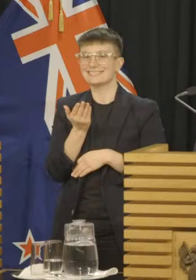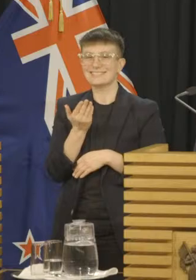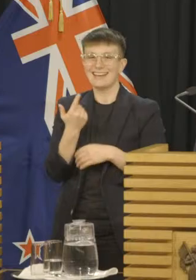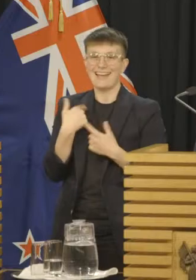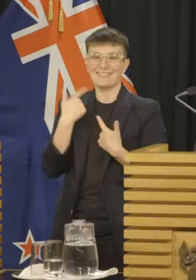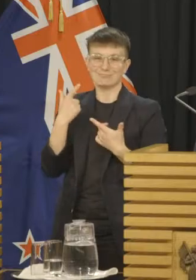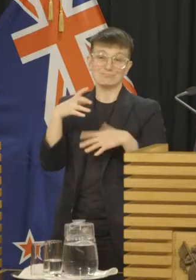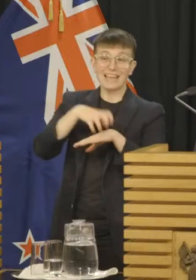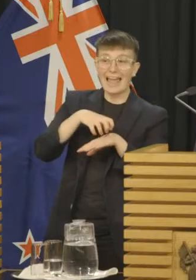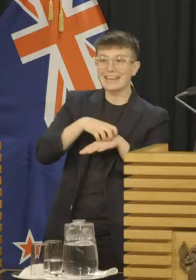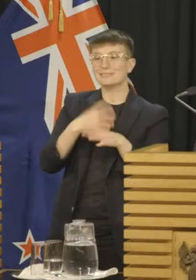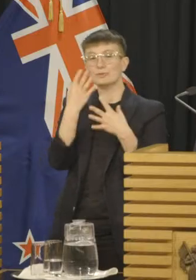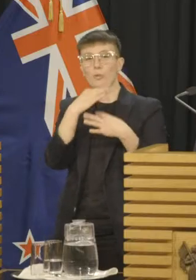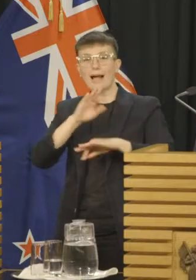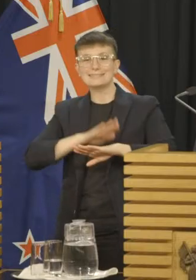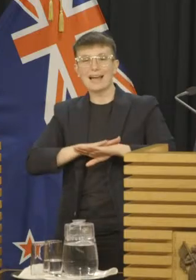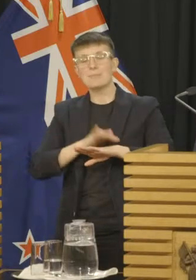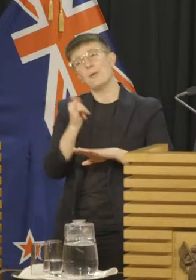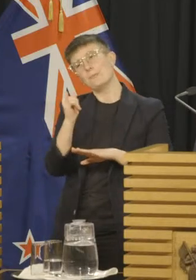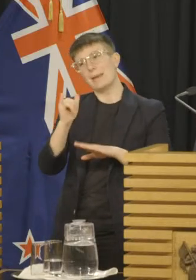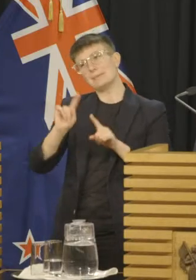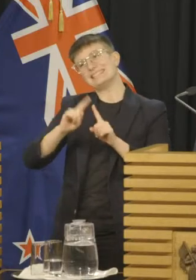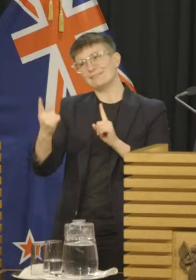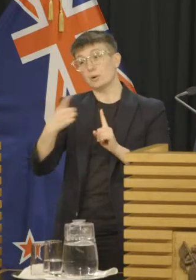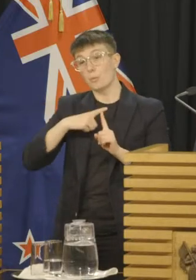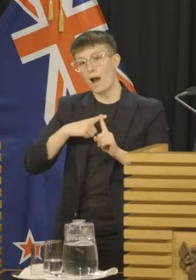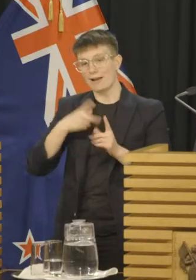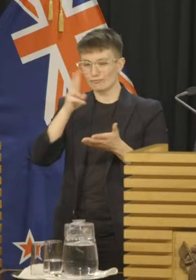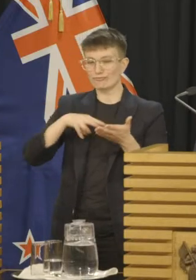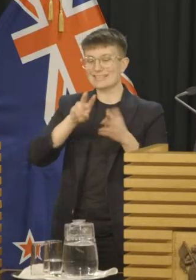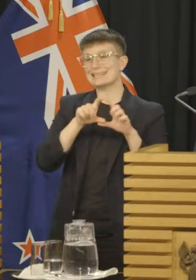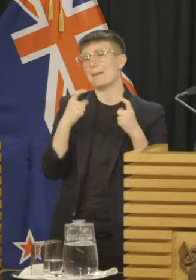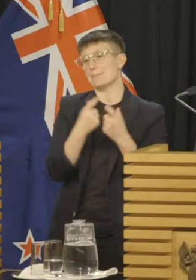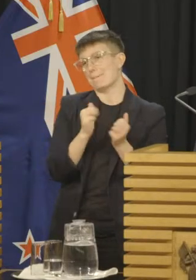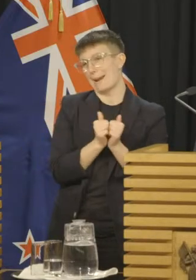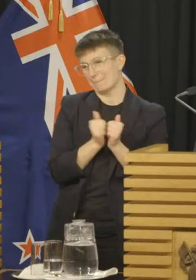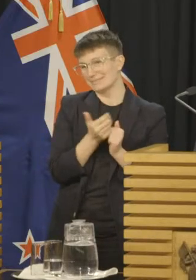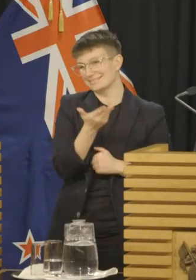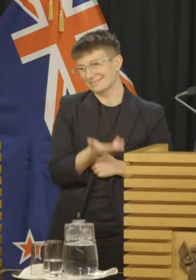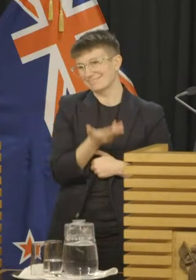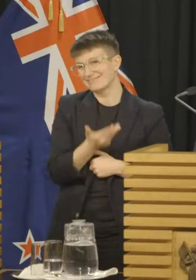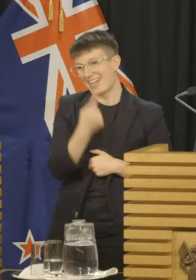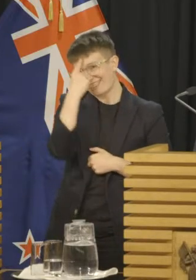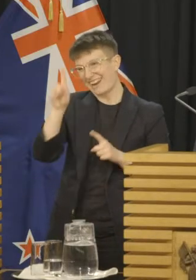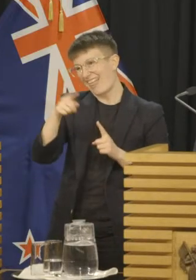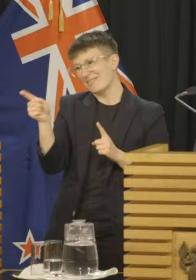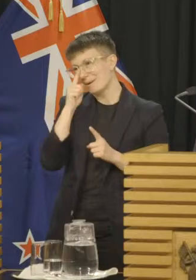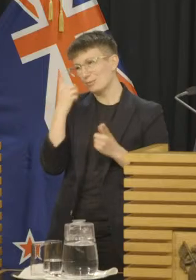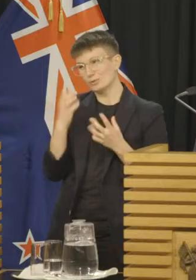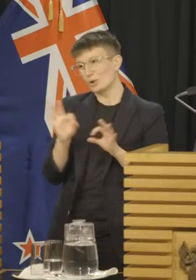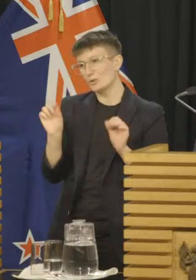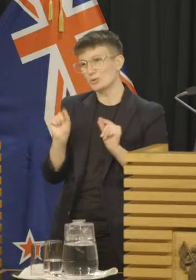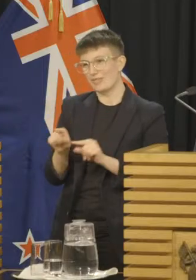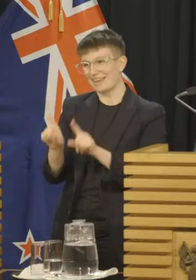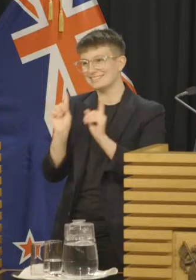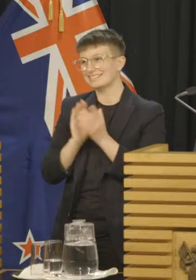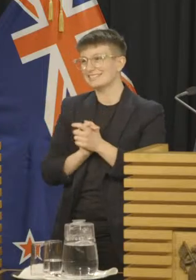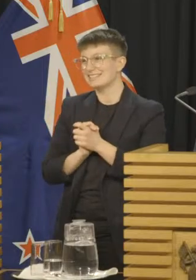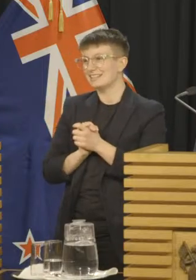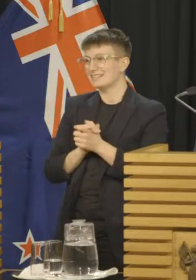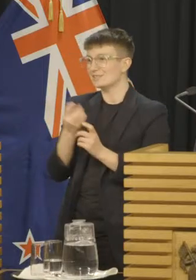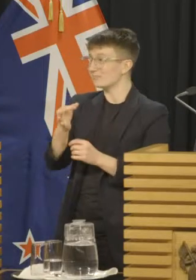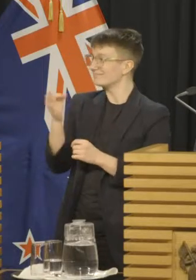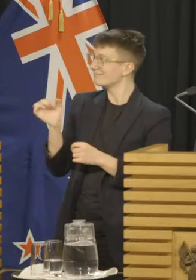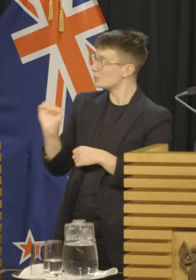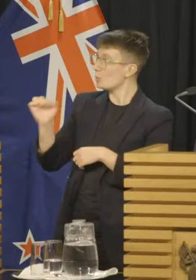on their birthday, but I did. So briefcase cake, the one that you put on Instagram. It was fantastic. Yeah. Yep. Heavy on the fondant, as